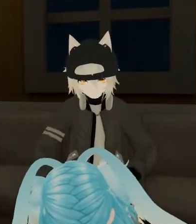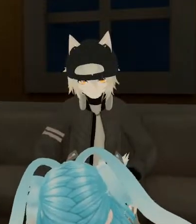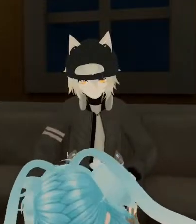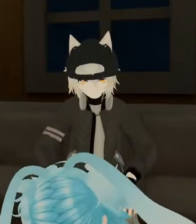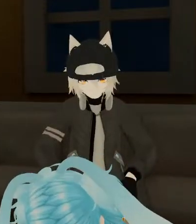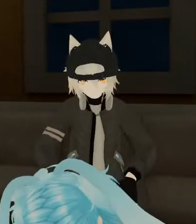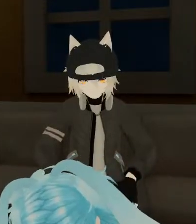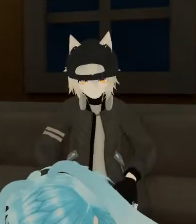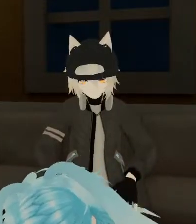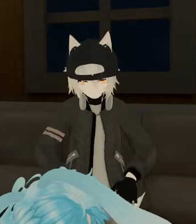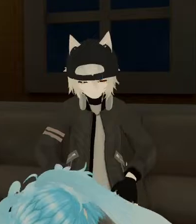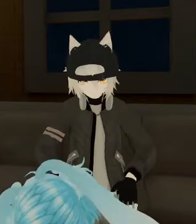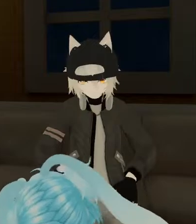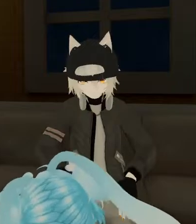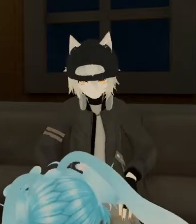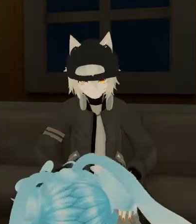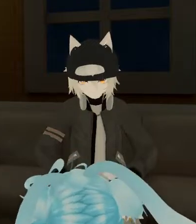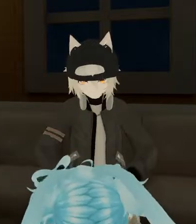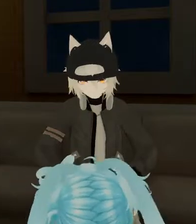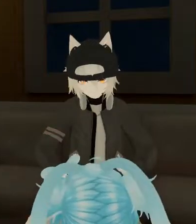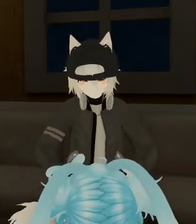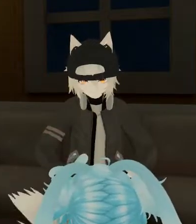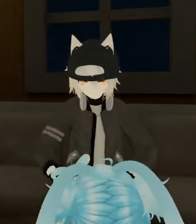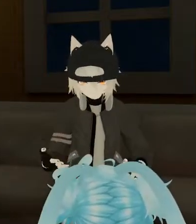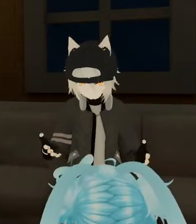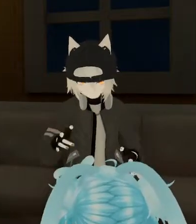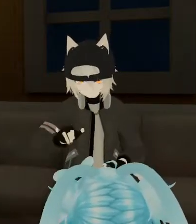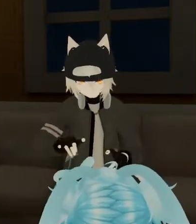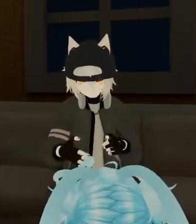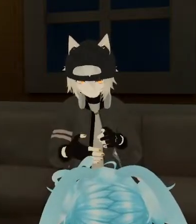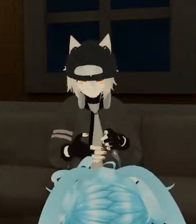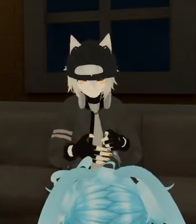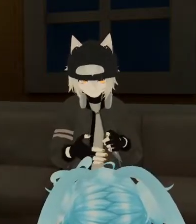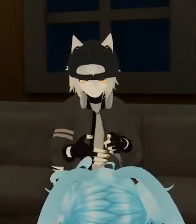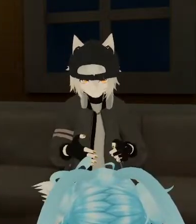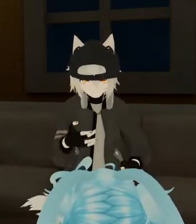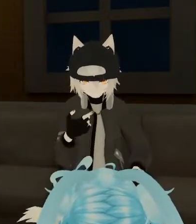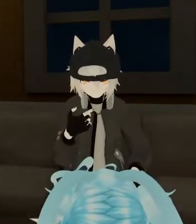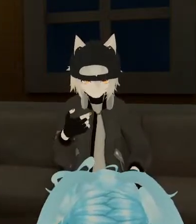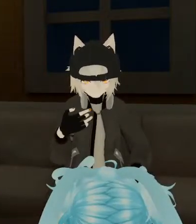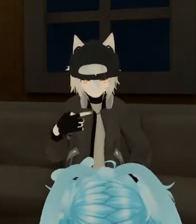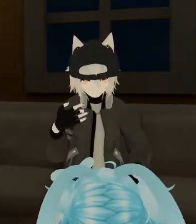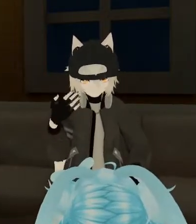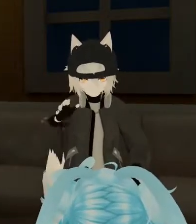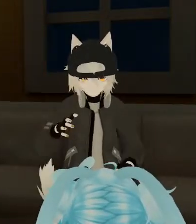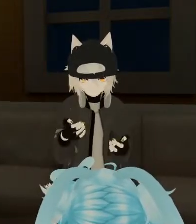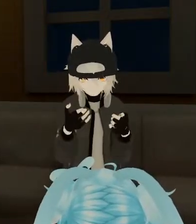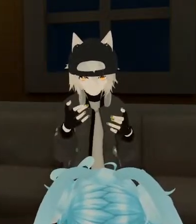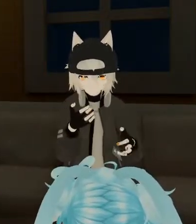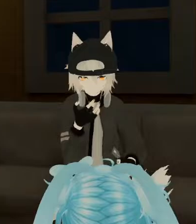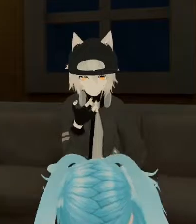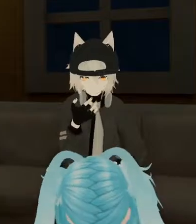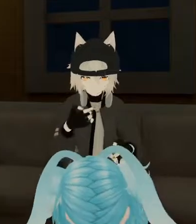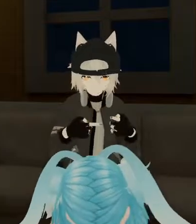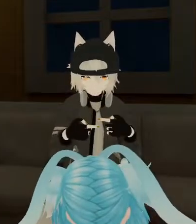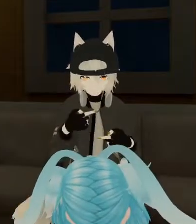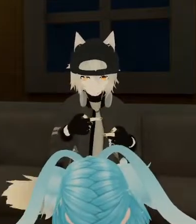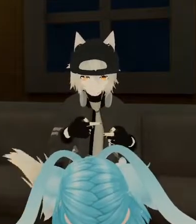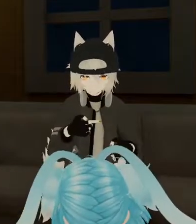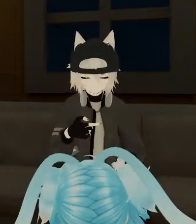they're why are you so angry? So one of the things that Jenny actually taught us with the what